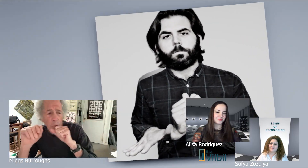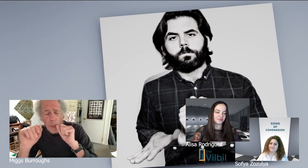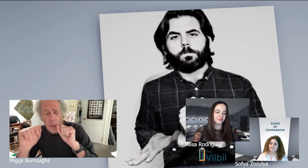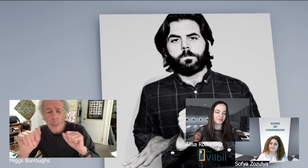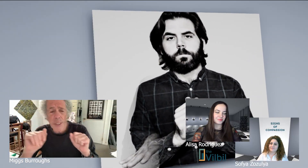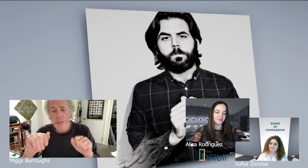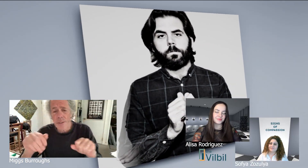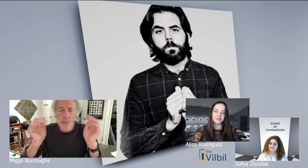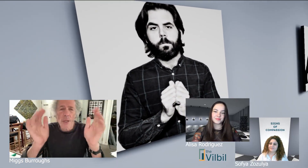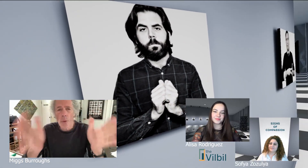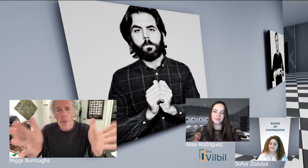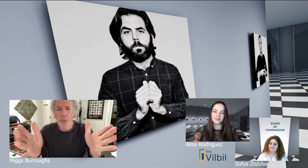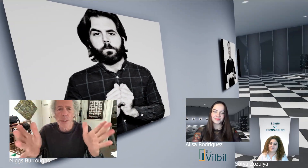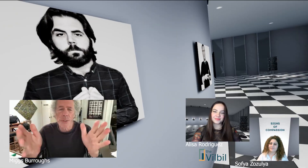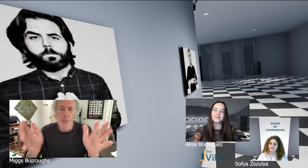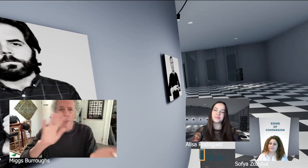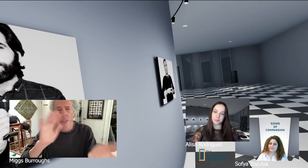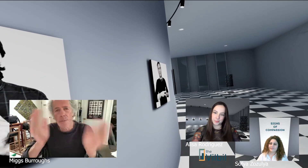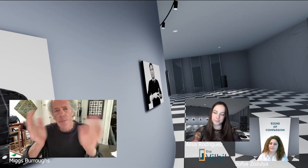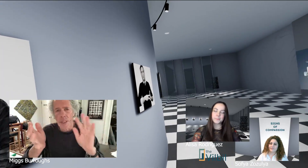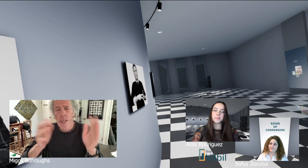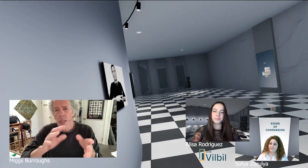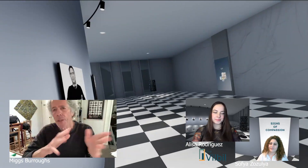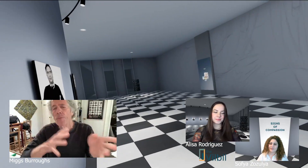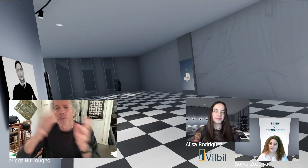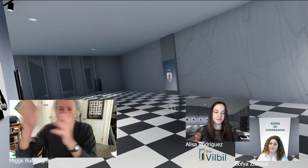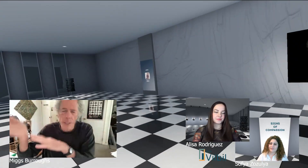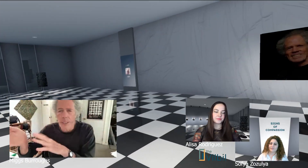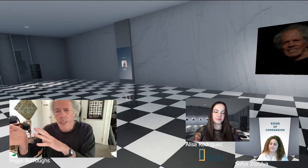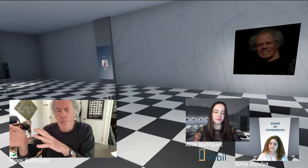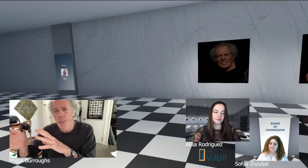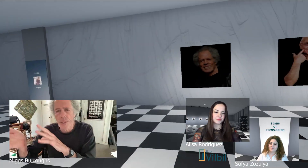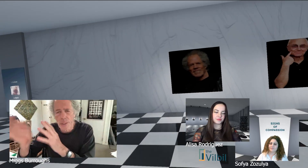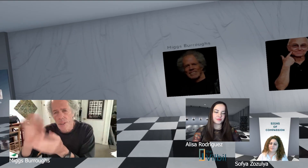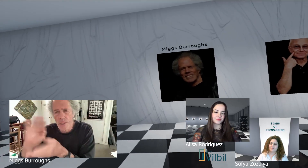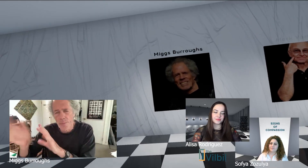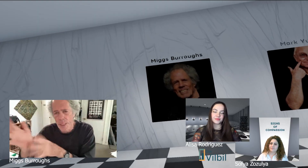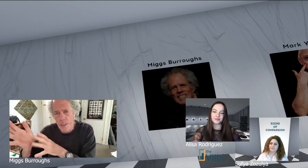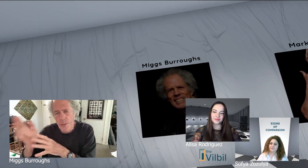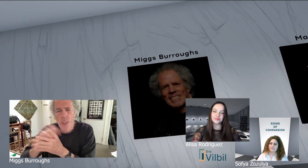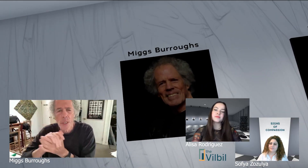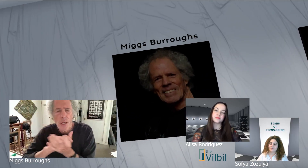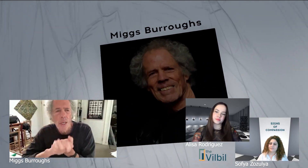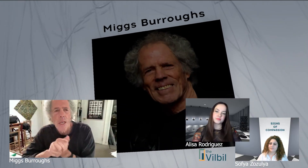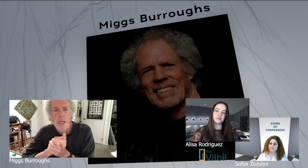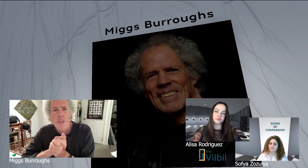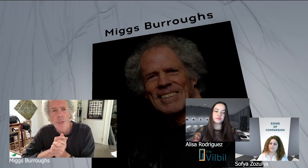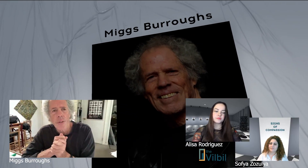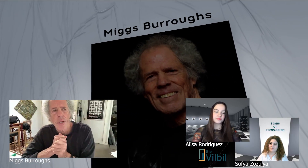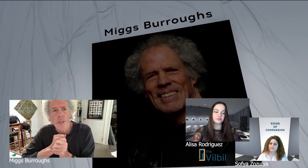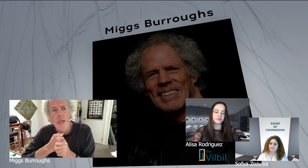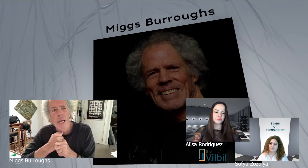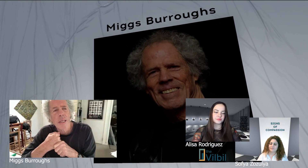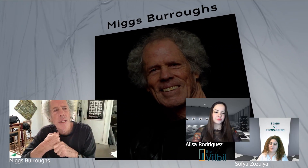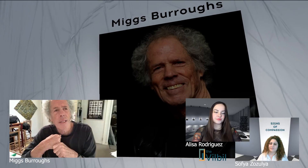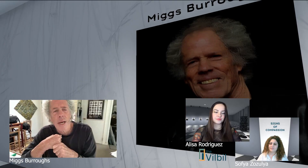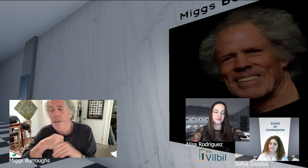with lenticular, just not one piece that did something and then you move on to the next piece and it does something else. So I thought, and then, I don't